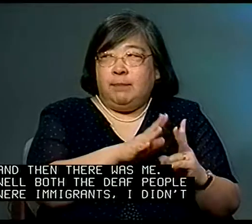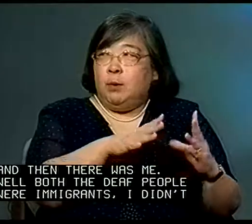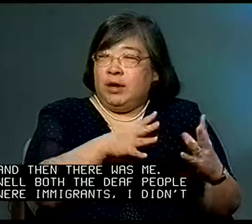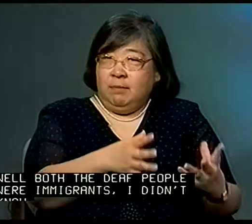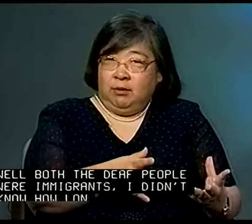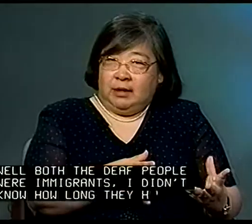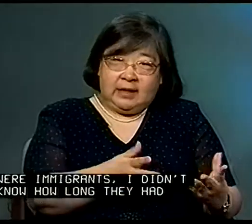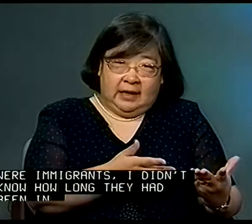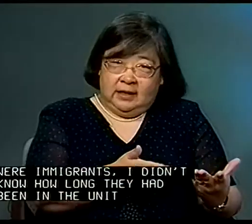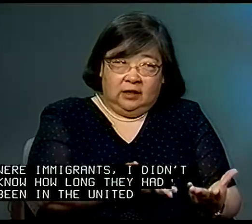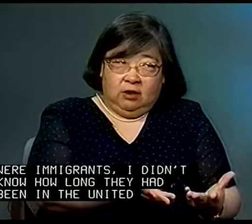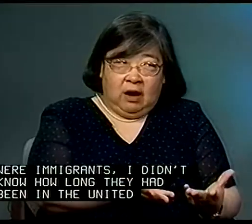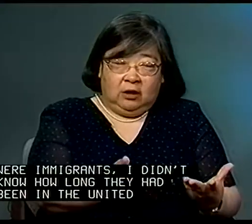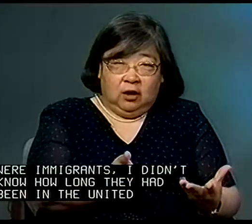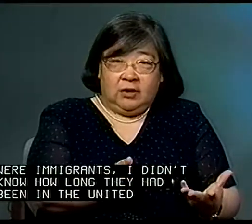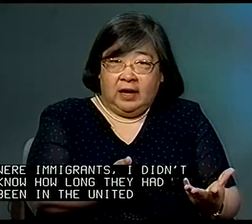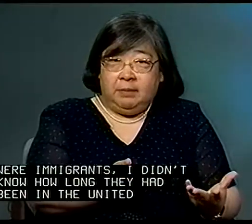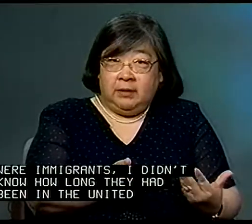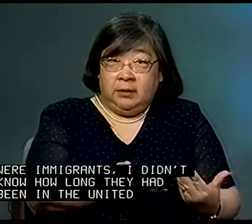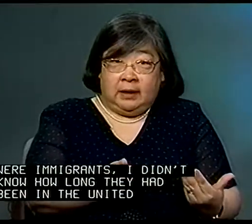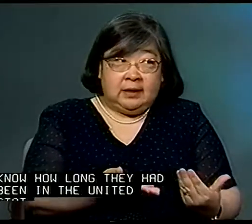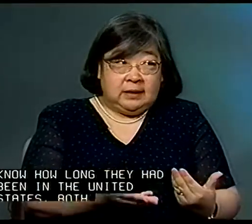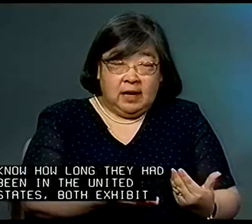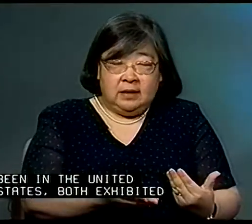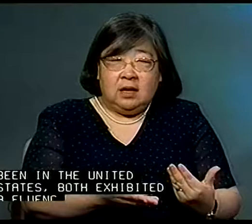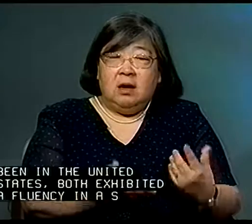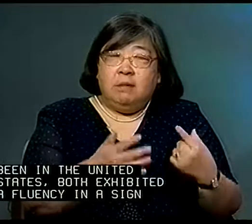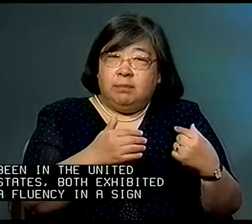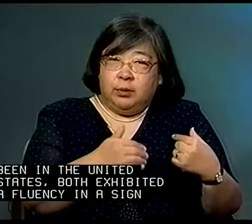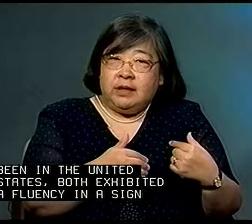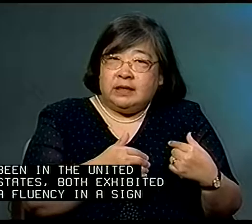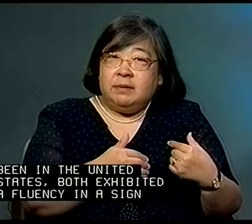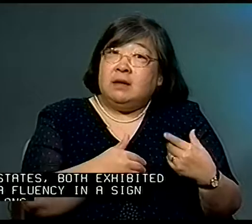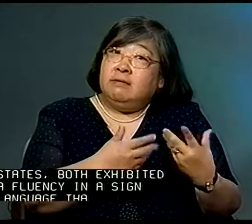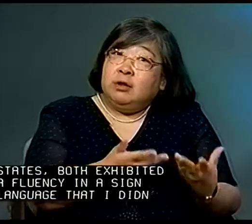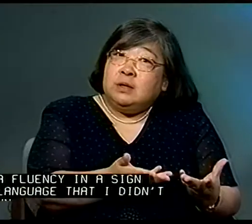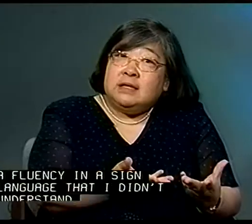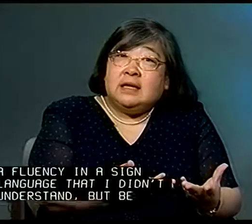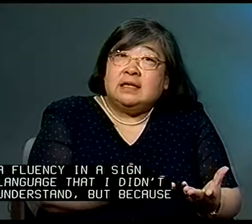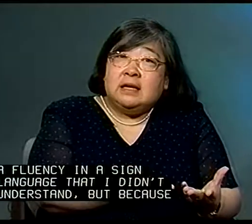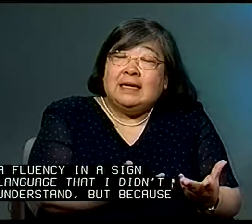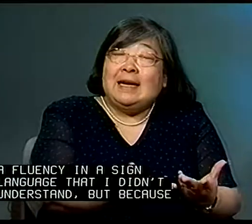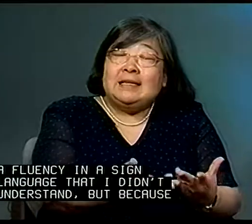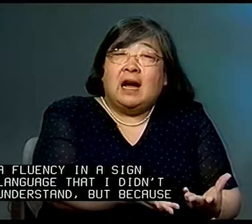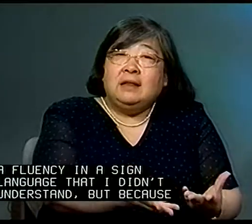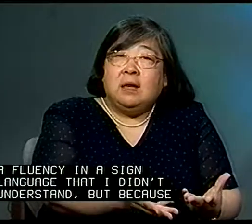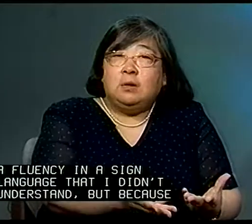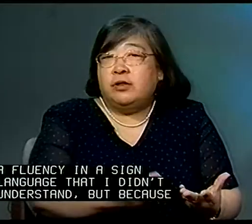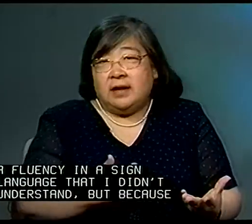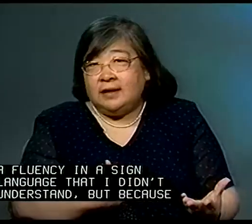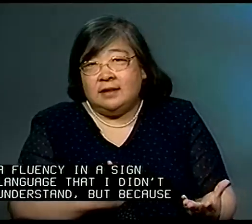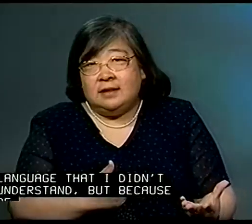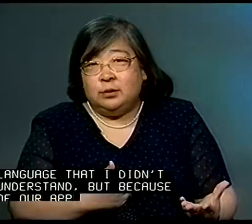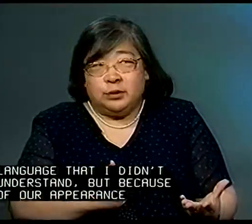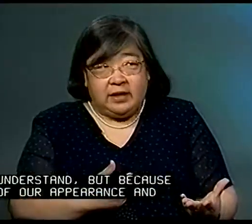were immigrants. I didn't know how long they had been in the United States. Both exhibited a fluency in a sign language that I didn't